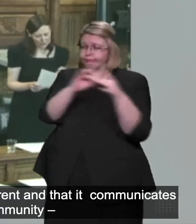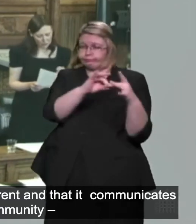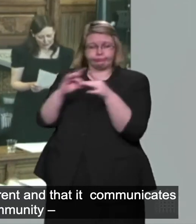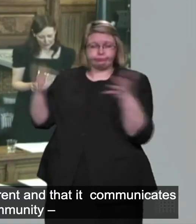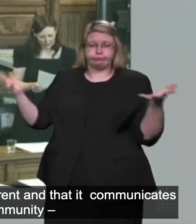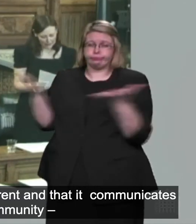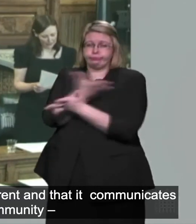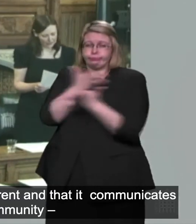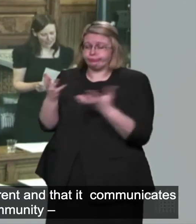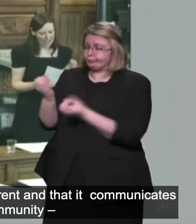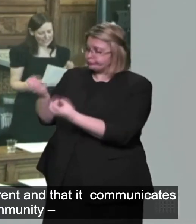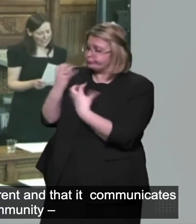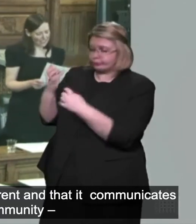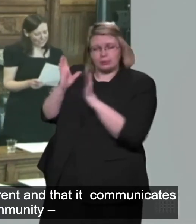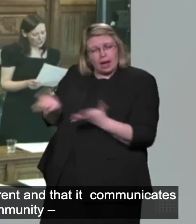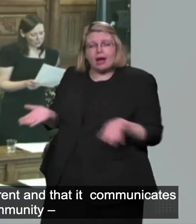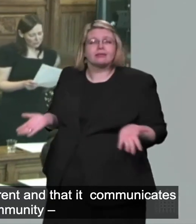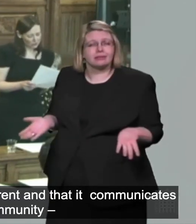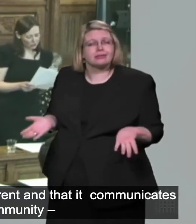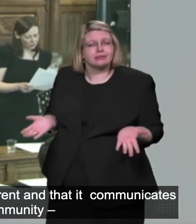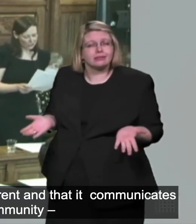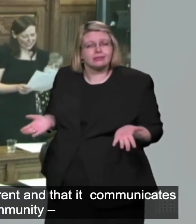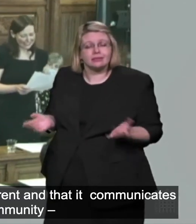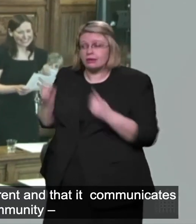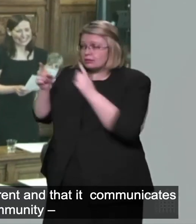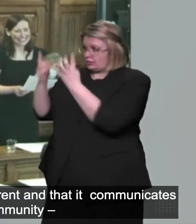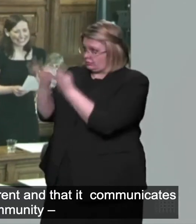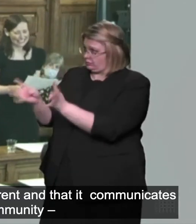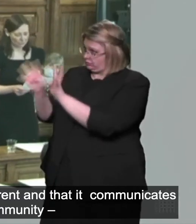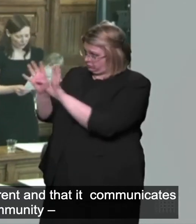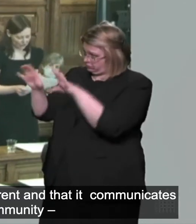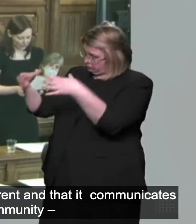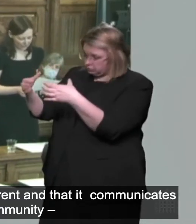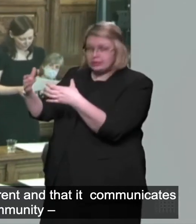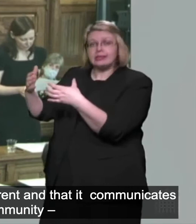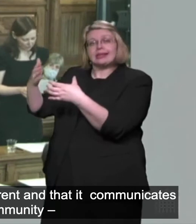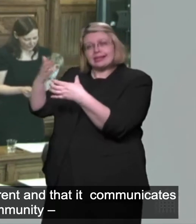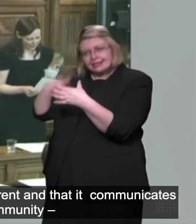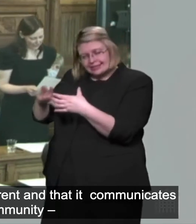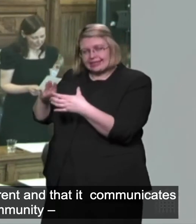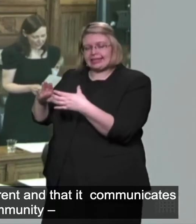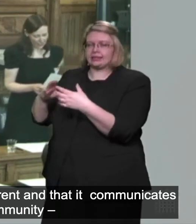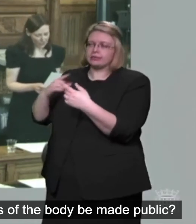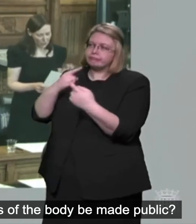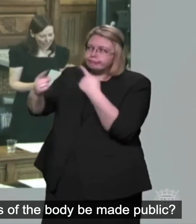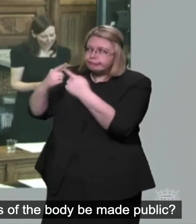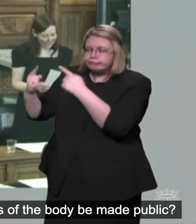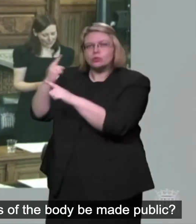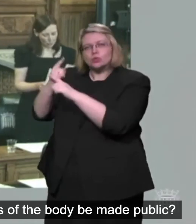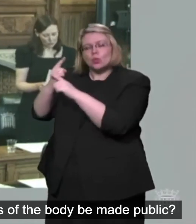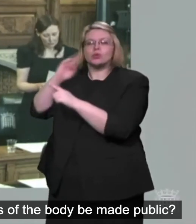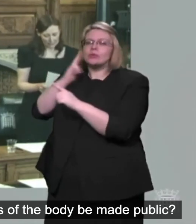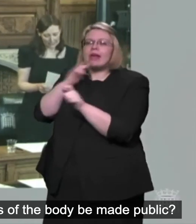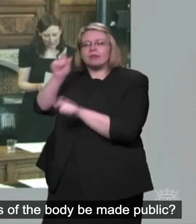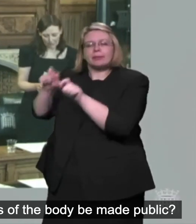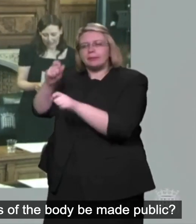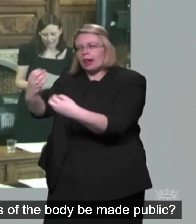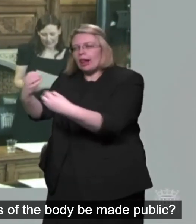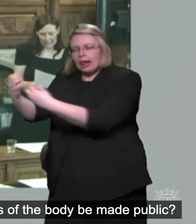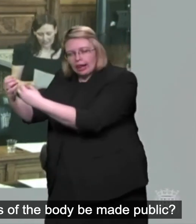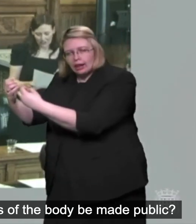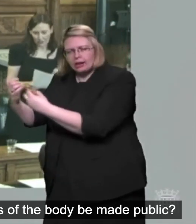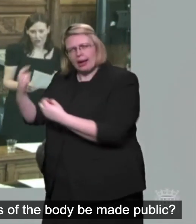is fully transparent and that it communicates clearly with the deaf community. So I ask, will the minutes